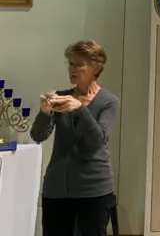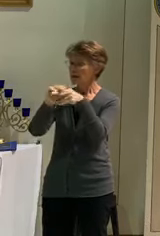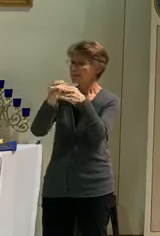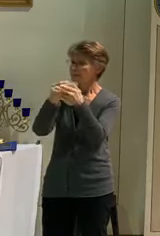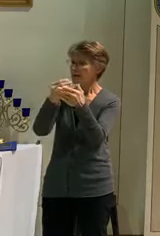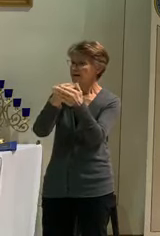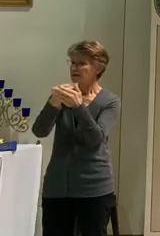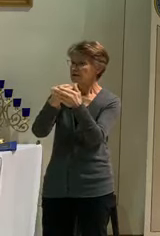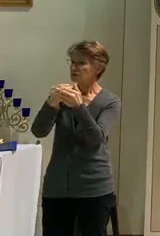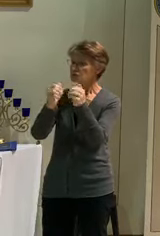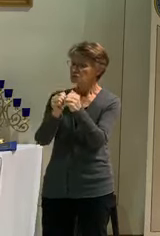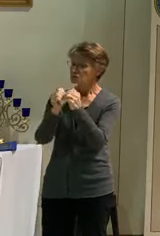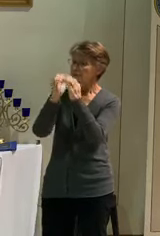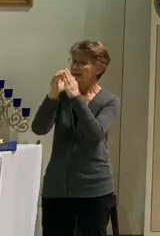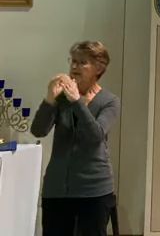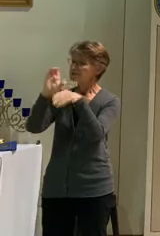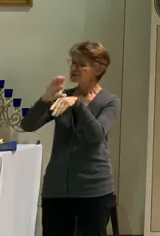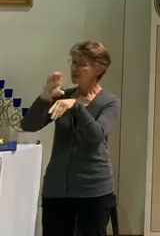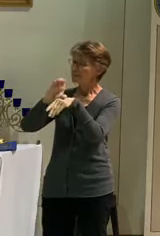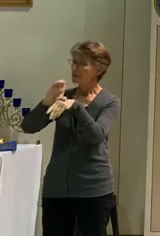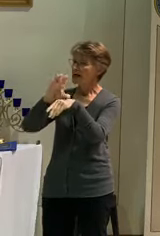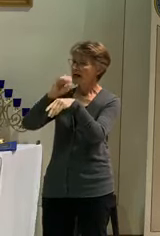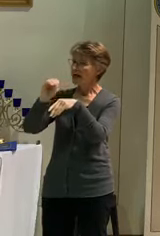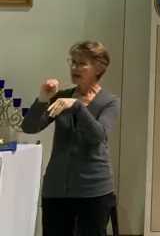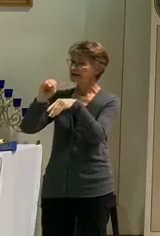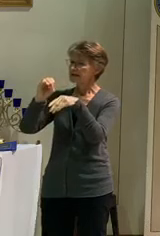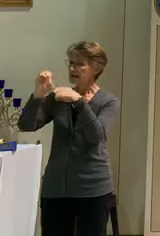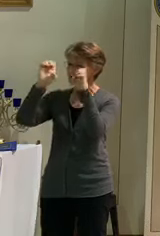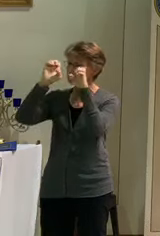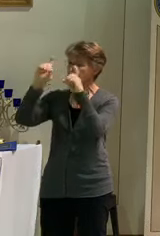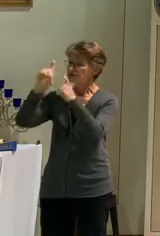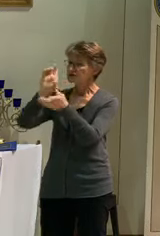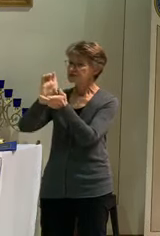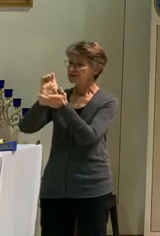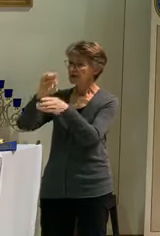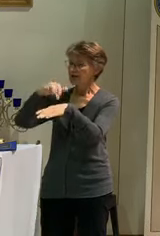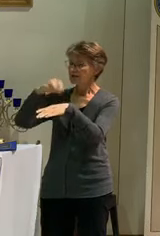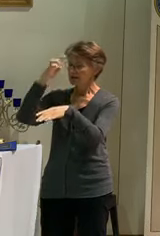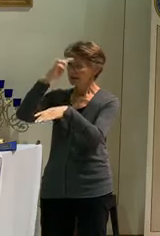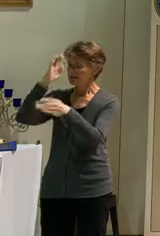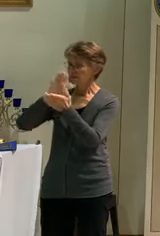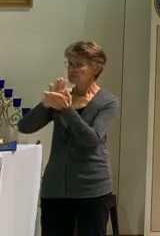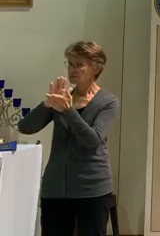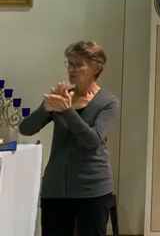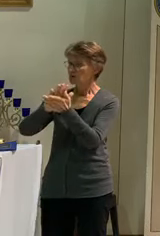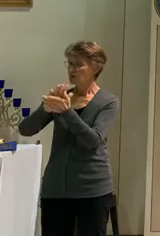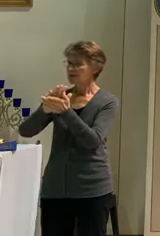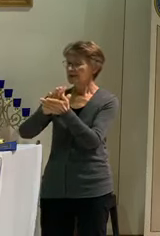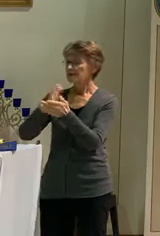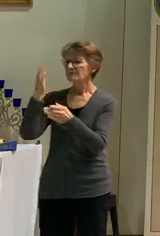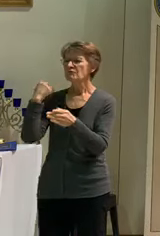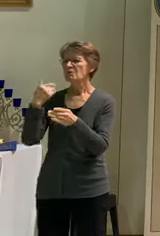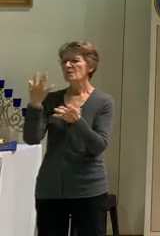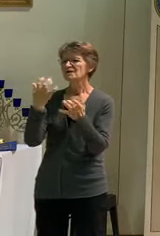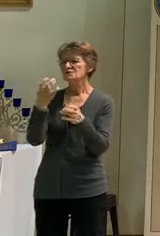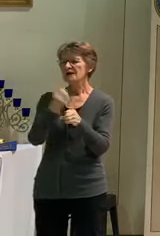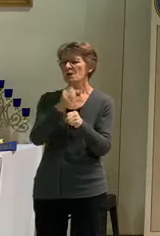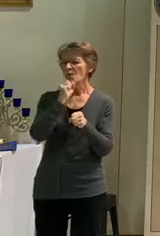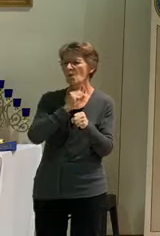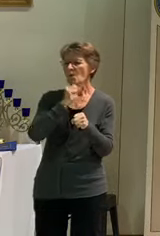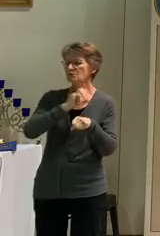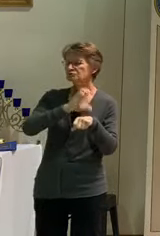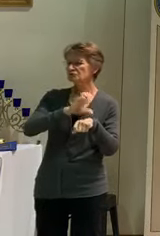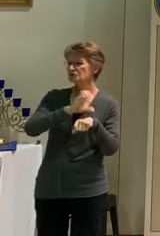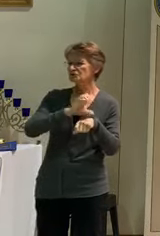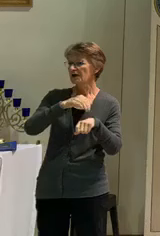chapel and learning and resource center at St. Joseph's School using an old church from Lakota. The